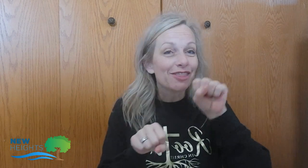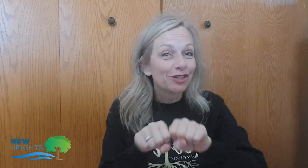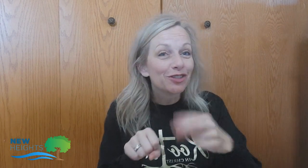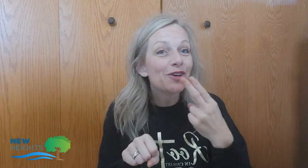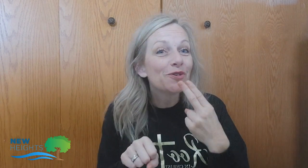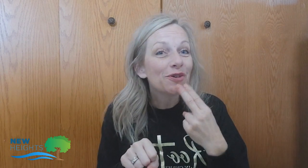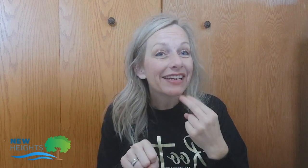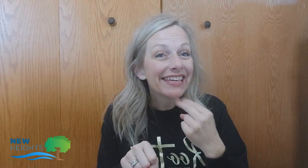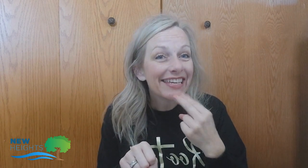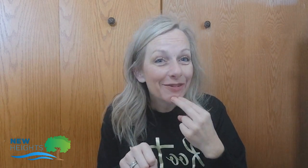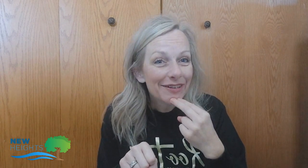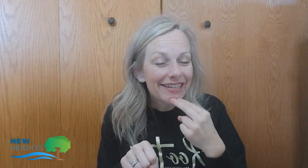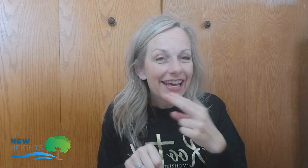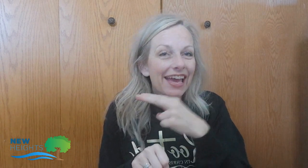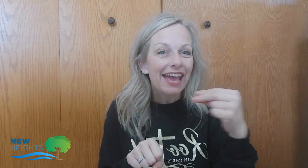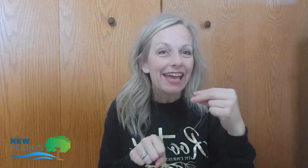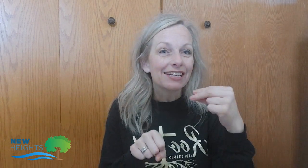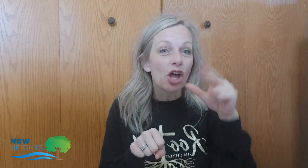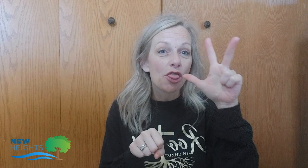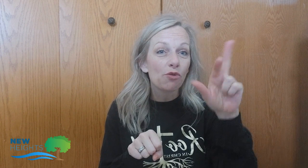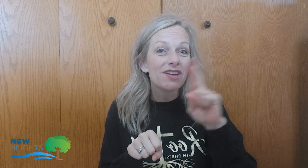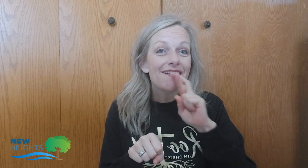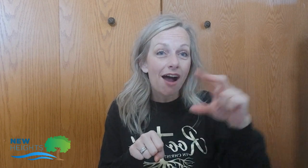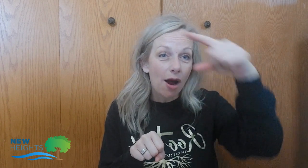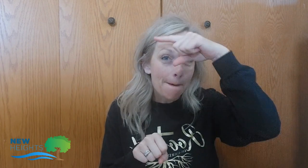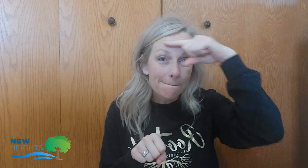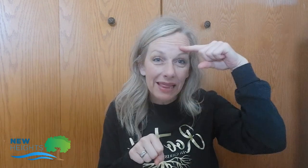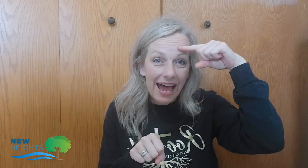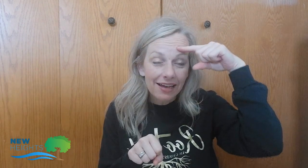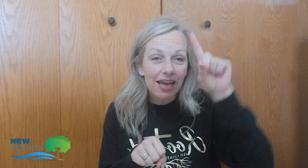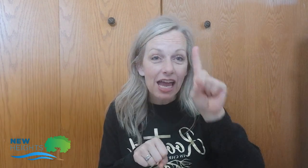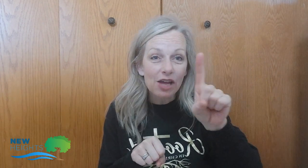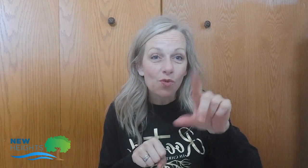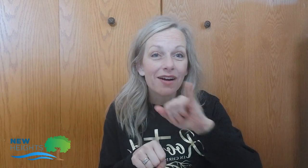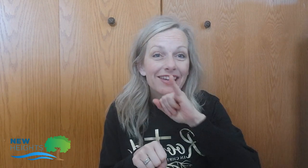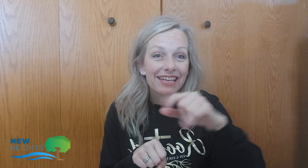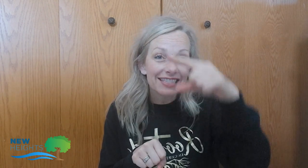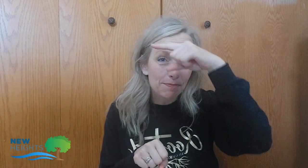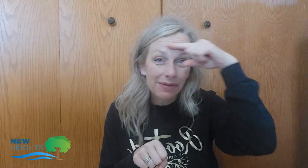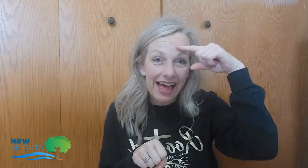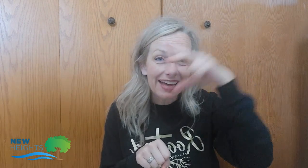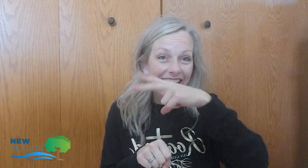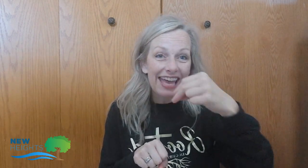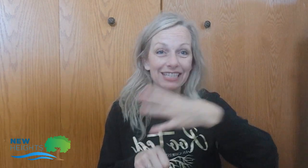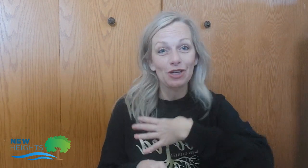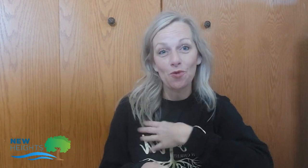they're so cute. And 3 are black, and 1 is black and